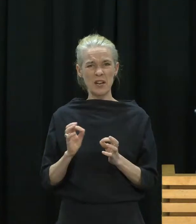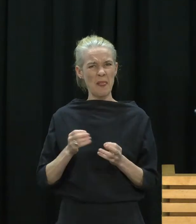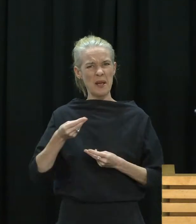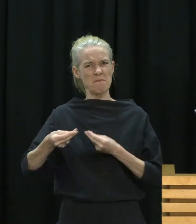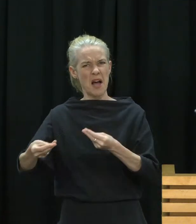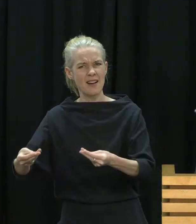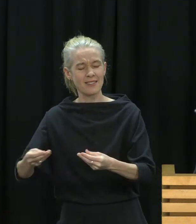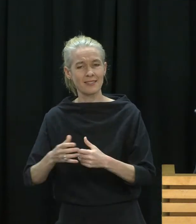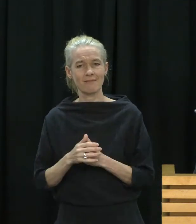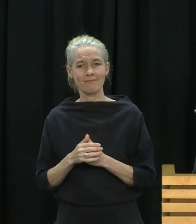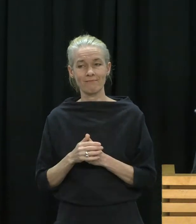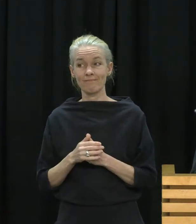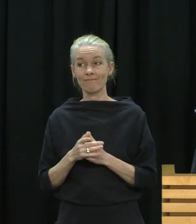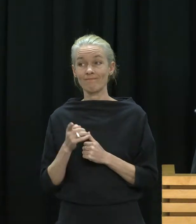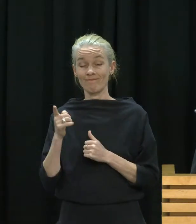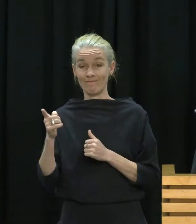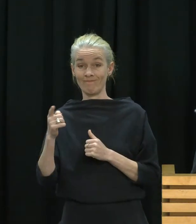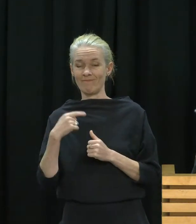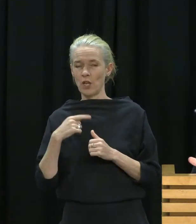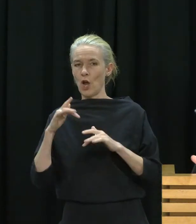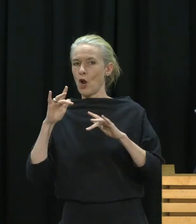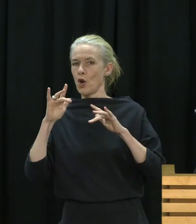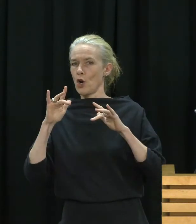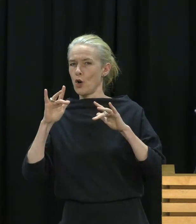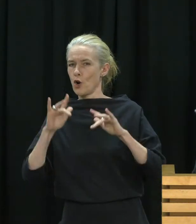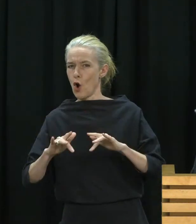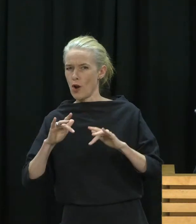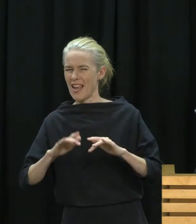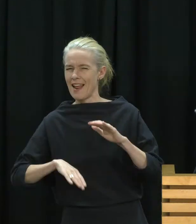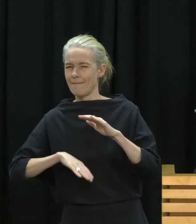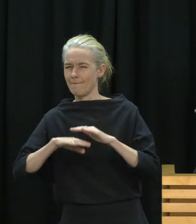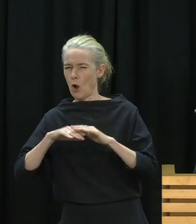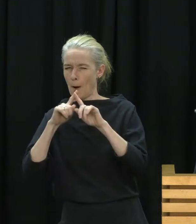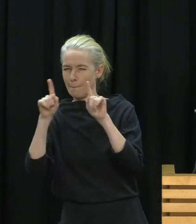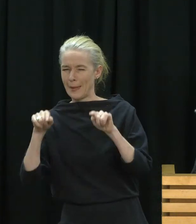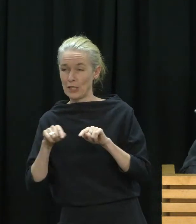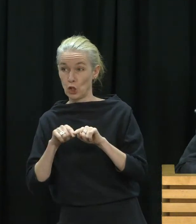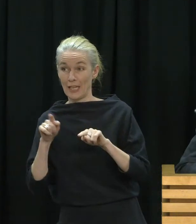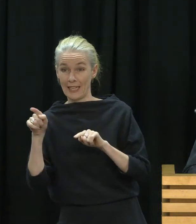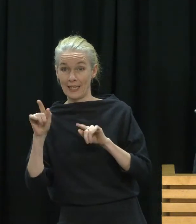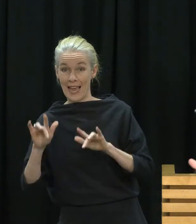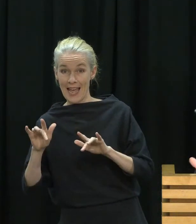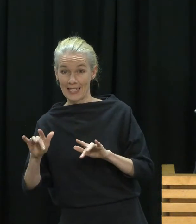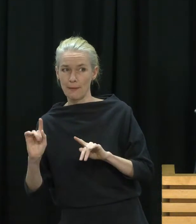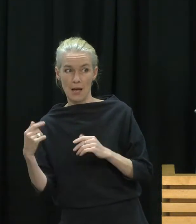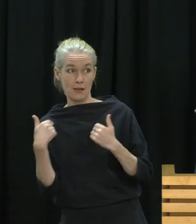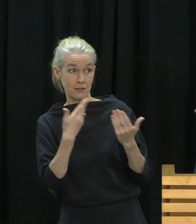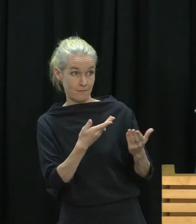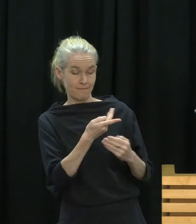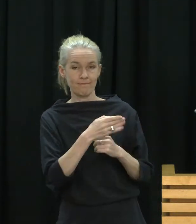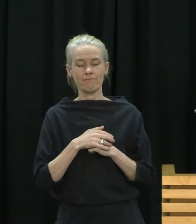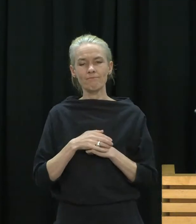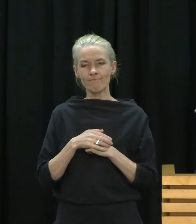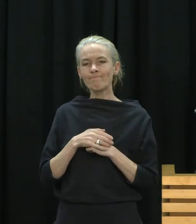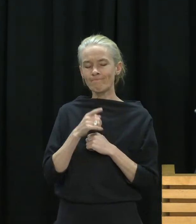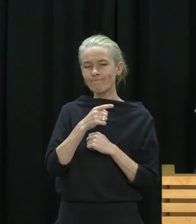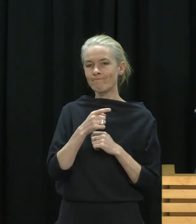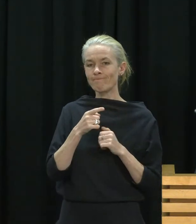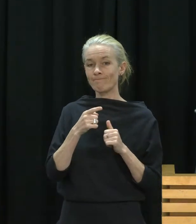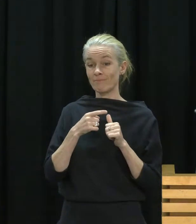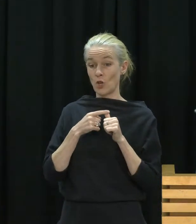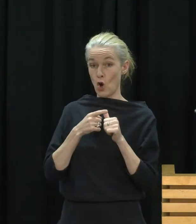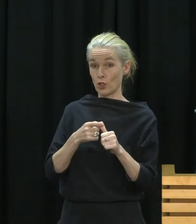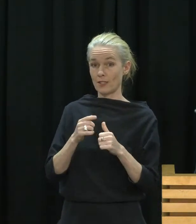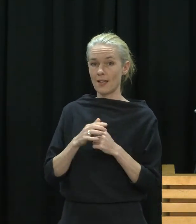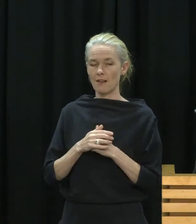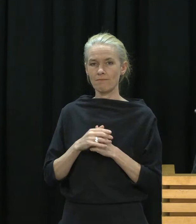Yeah, look, I think, as you say, the evidence suggests that there's a smallish number of people that are responsible for a lot of spread. We've had